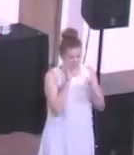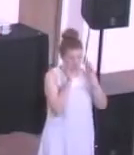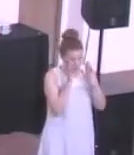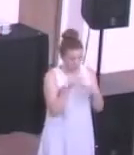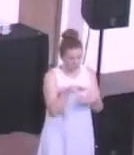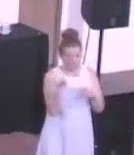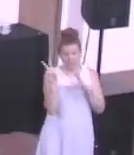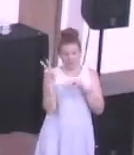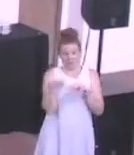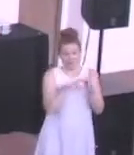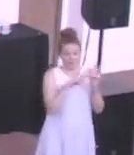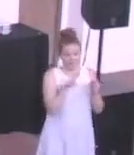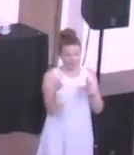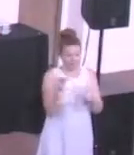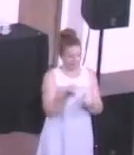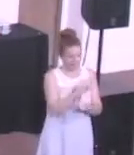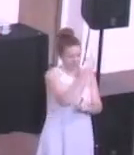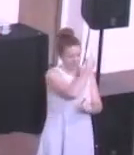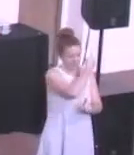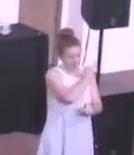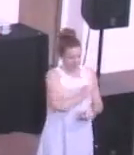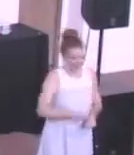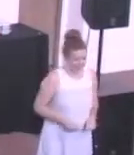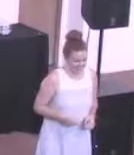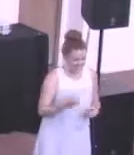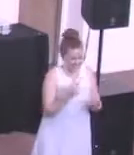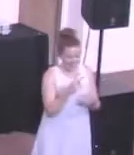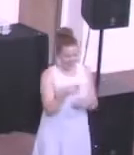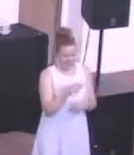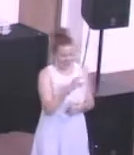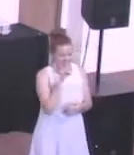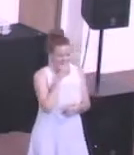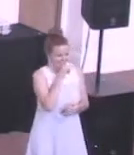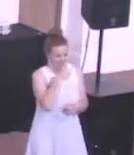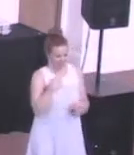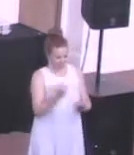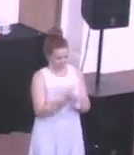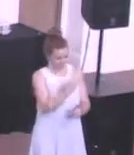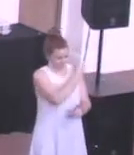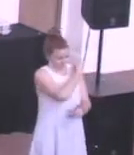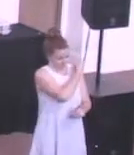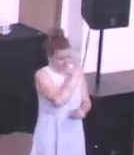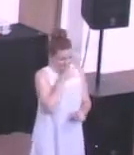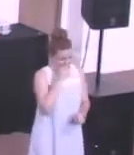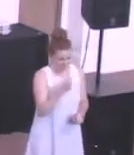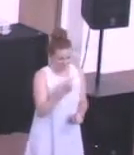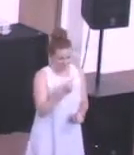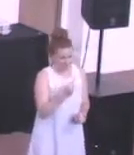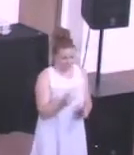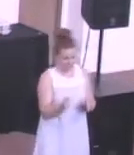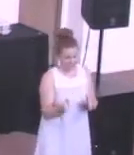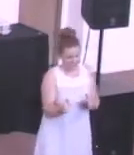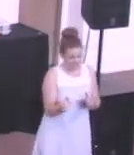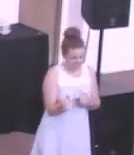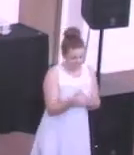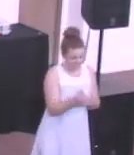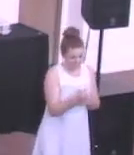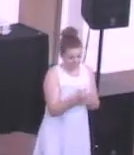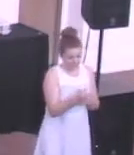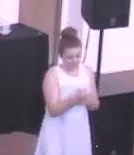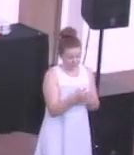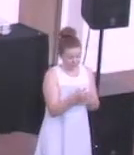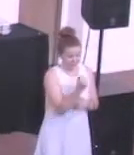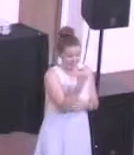They said recently there was a study. Kids today have a 7-second attention span. Goldfish, 11 seconds. That's messed